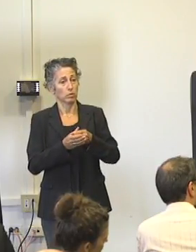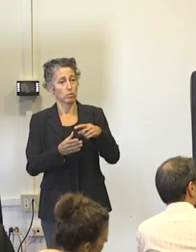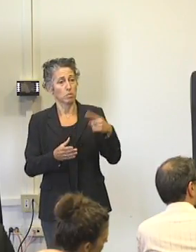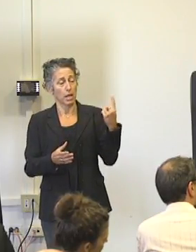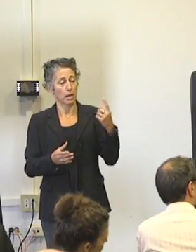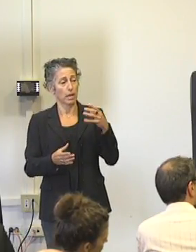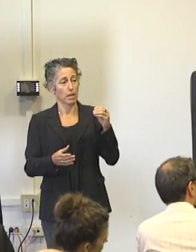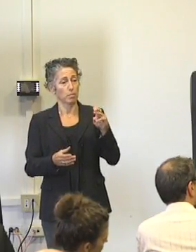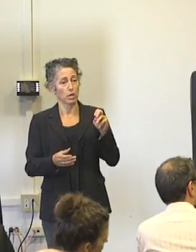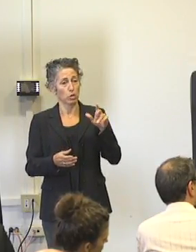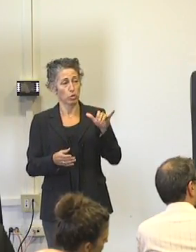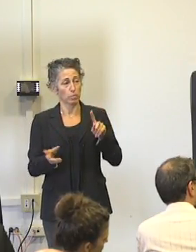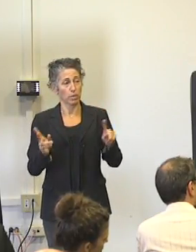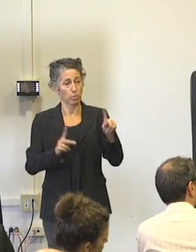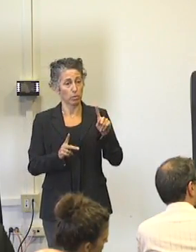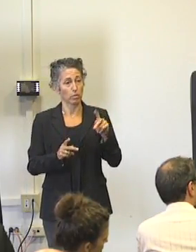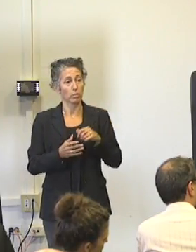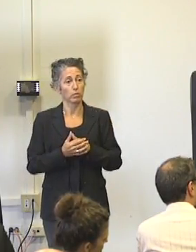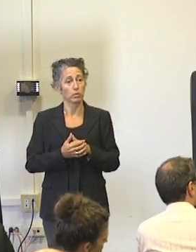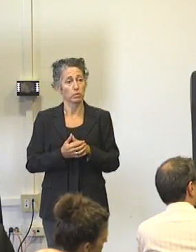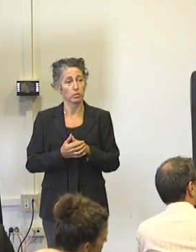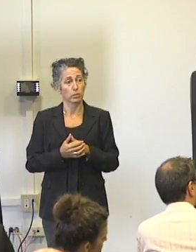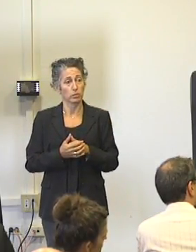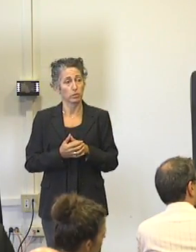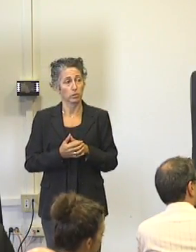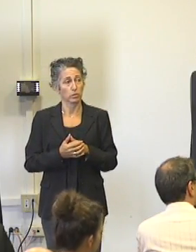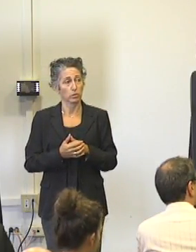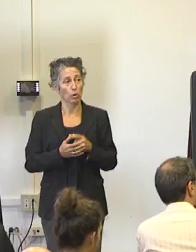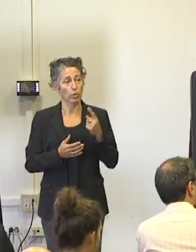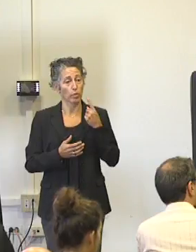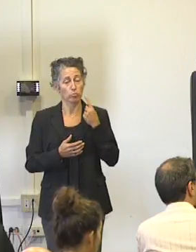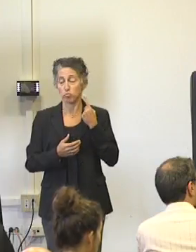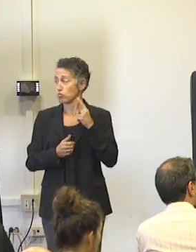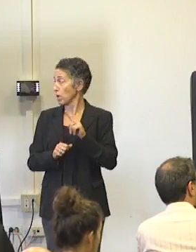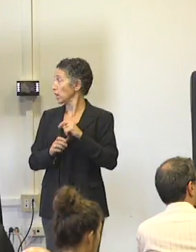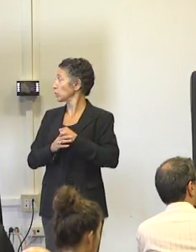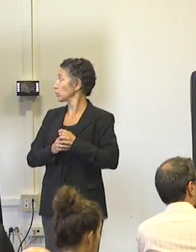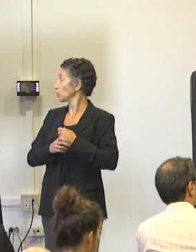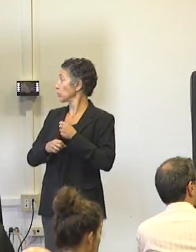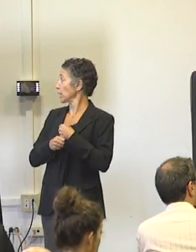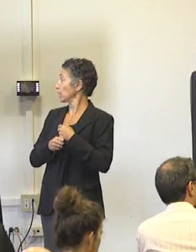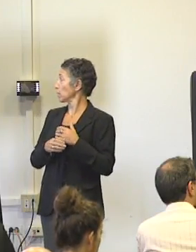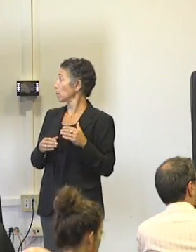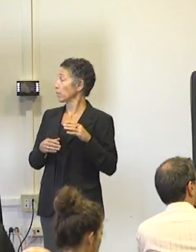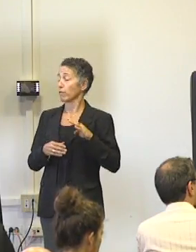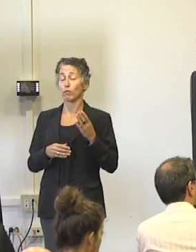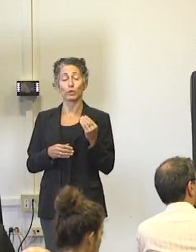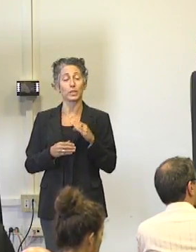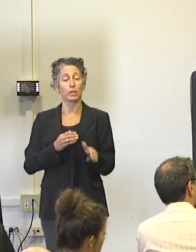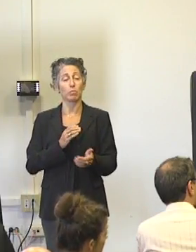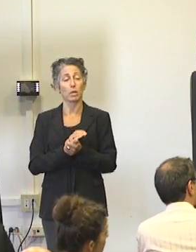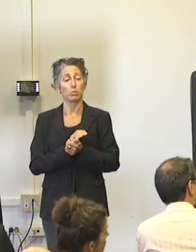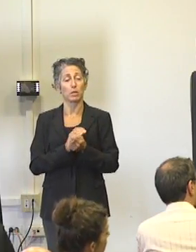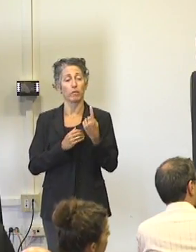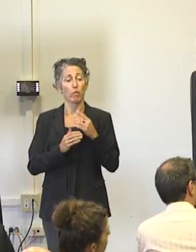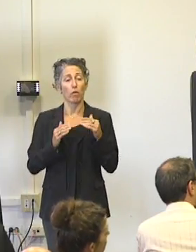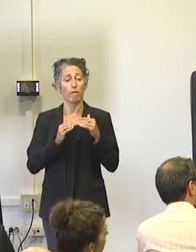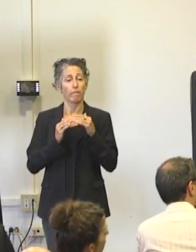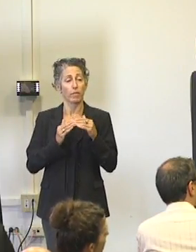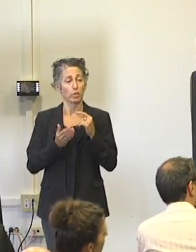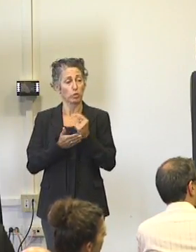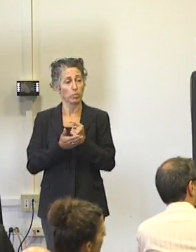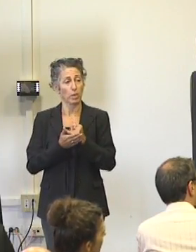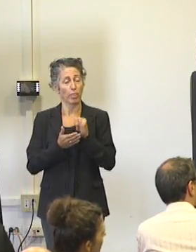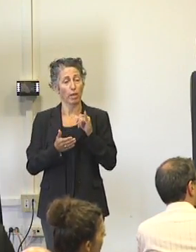designed to promote African-American fair treatment for African-Americans into making it fair treatment for corporations. So that is the